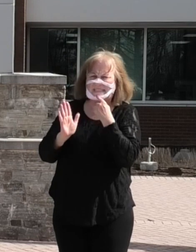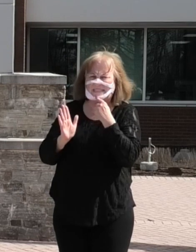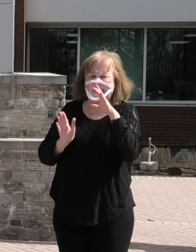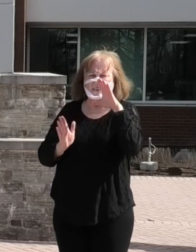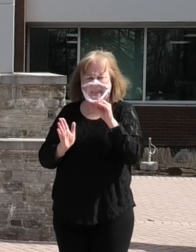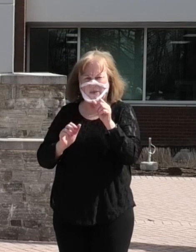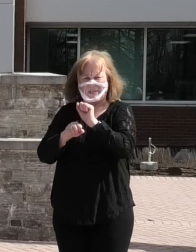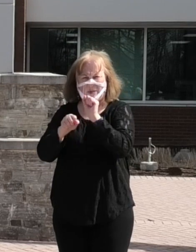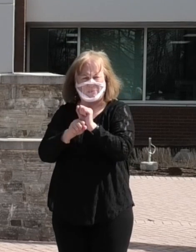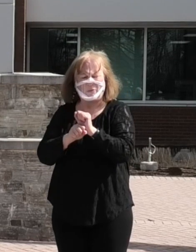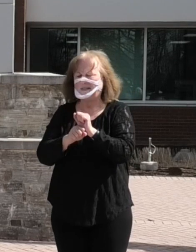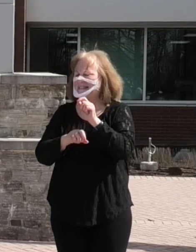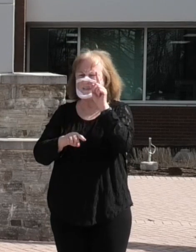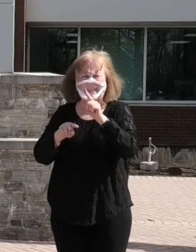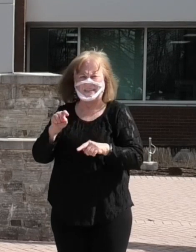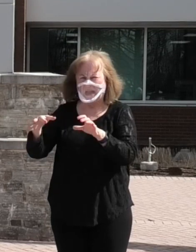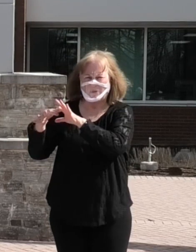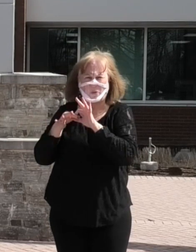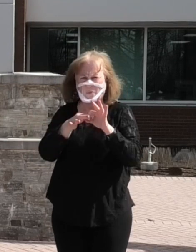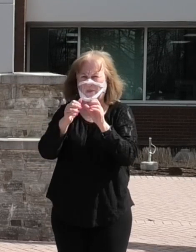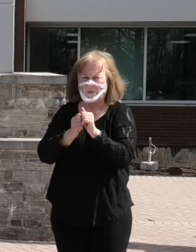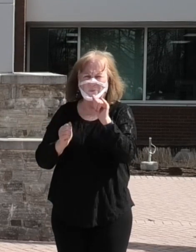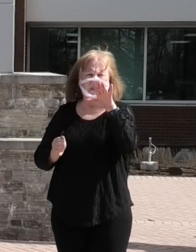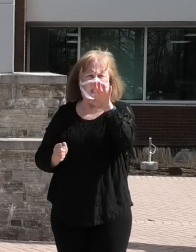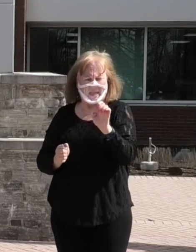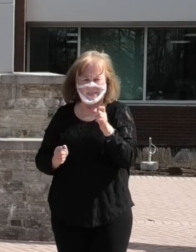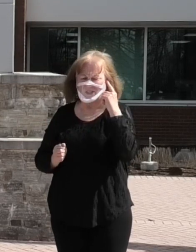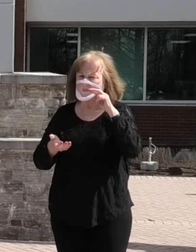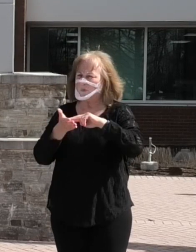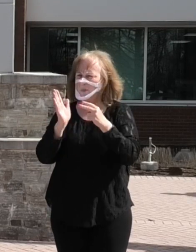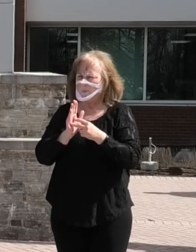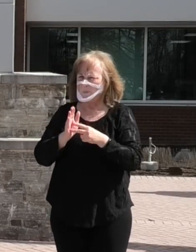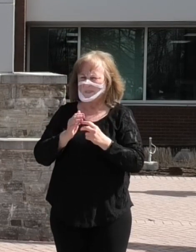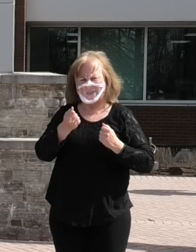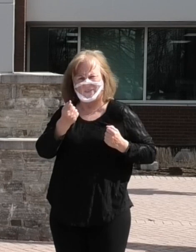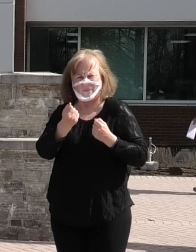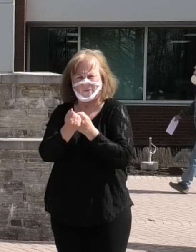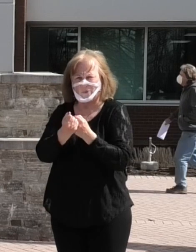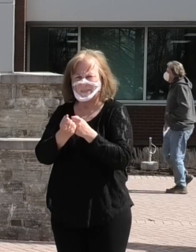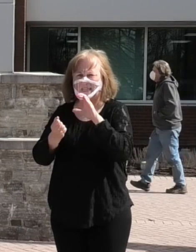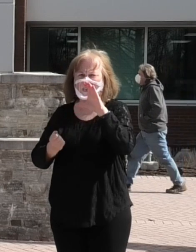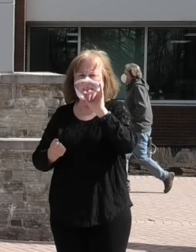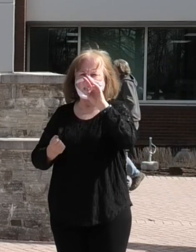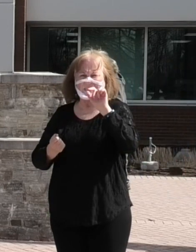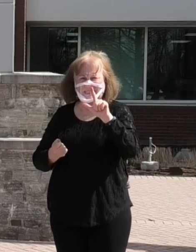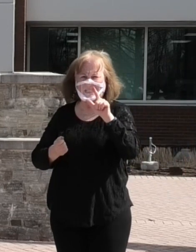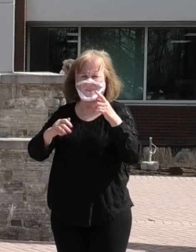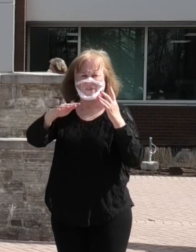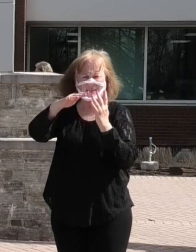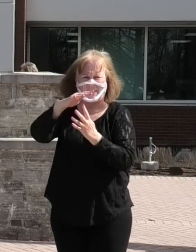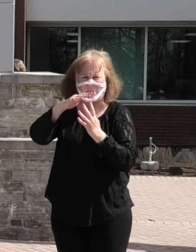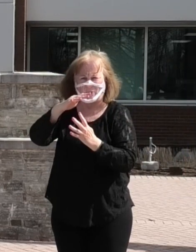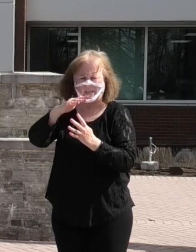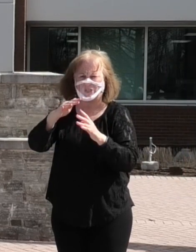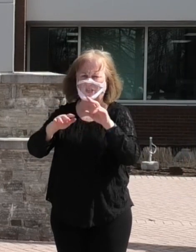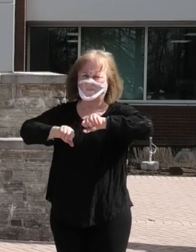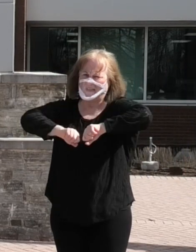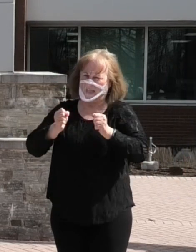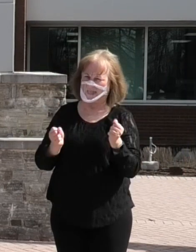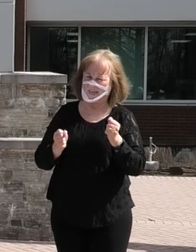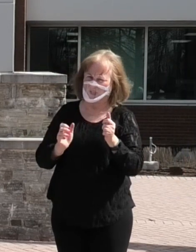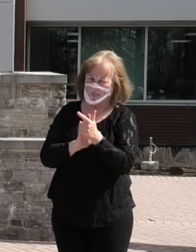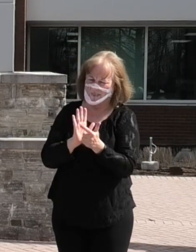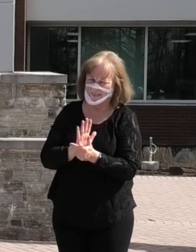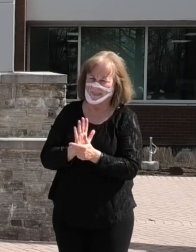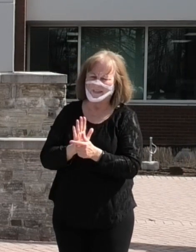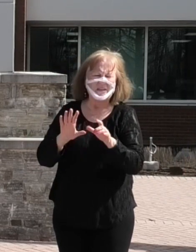county employees may not coordinate with ICE for the purpose of enforcing civil immigration violations, something that